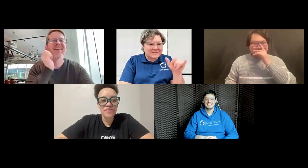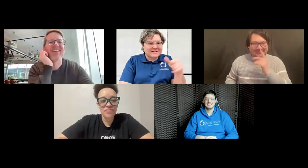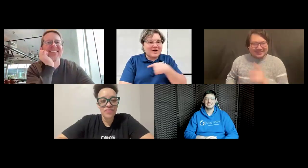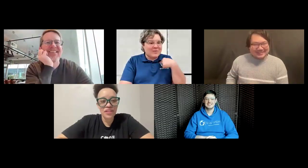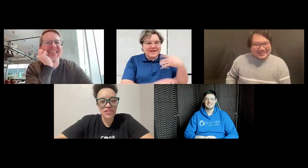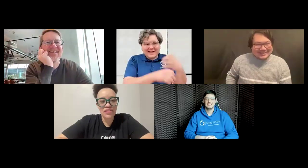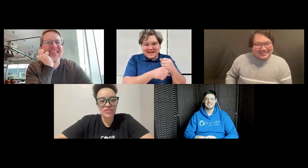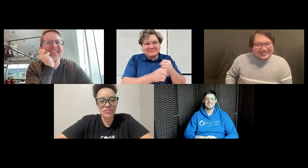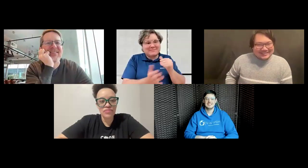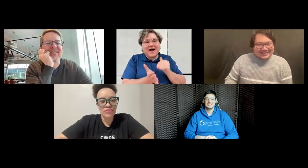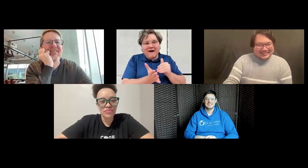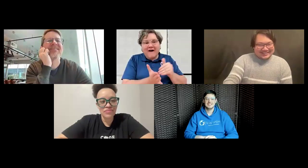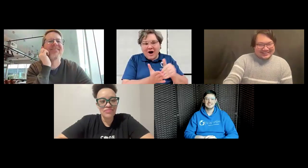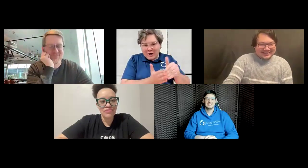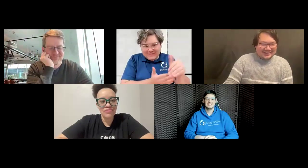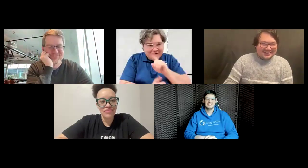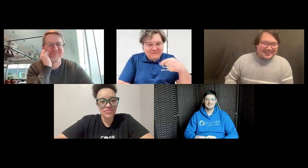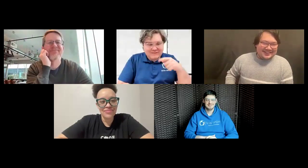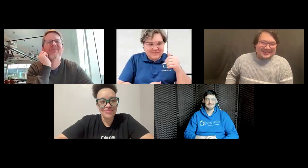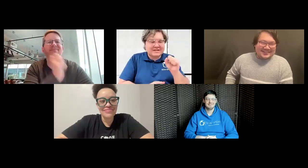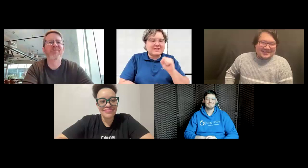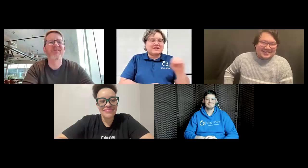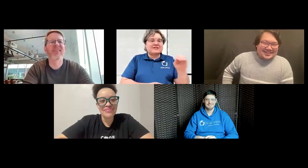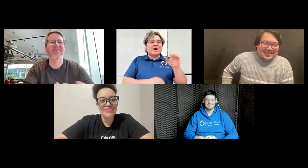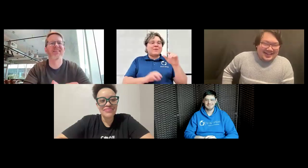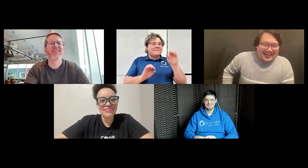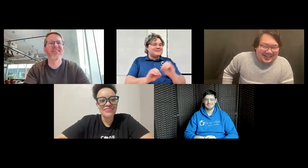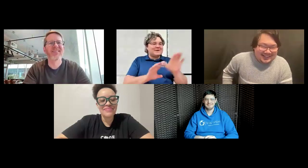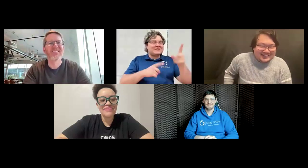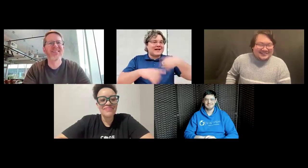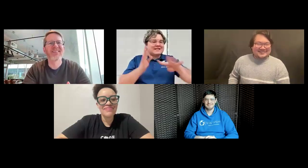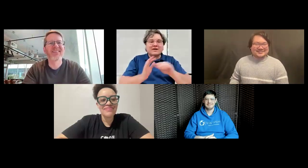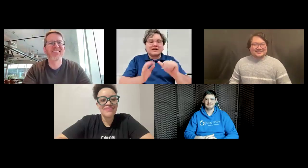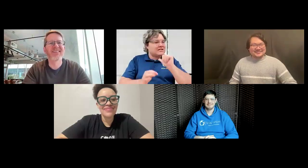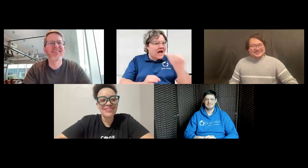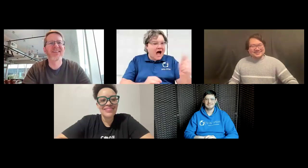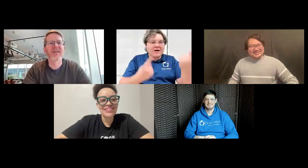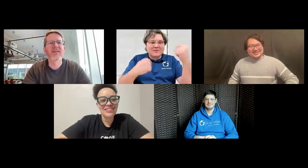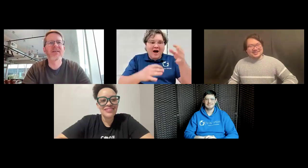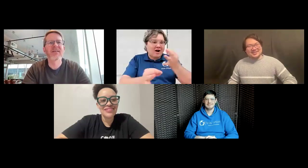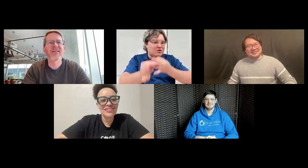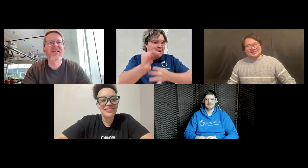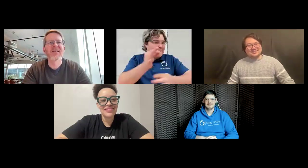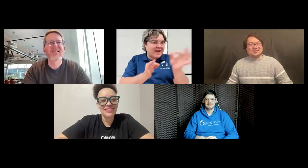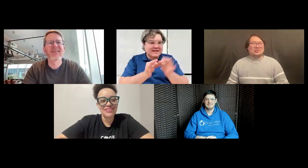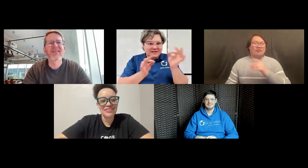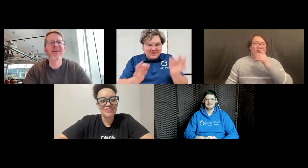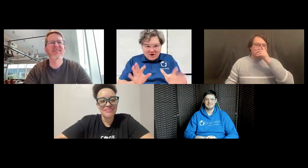Yeah, so yeah, we get that often. That's a very common question, especially with Science Speak. We're not trying